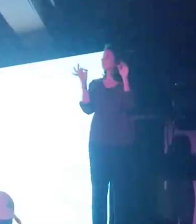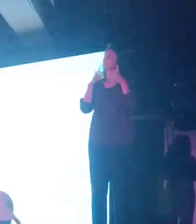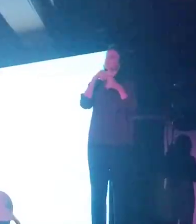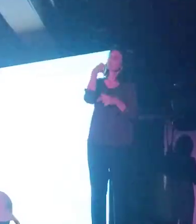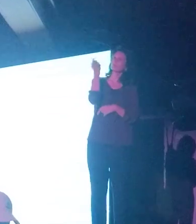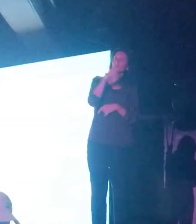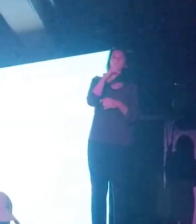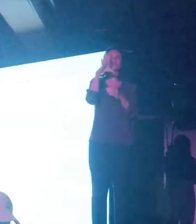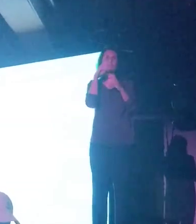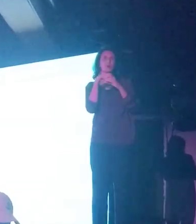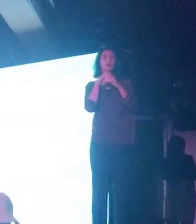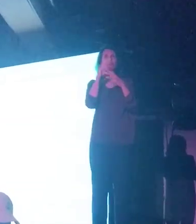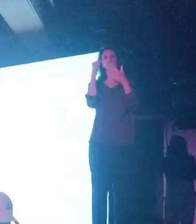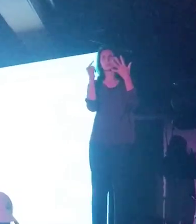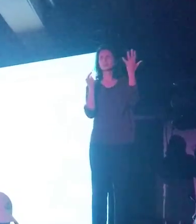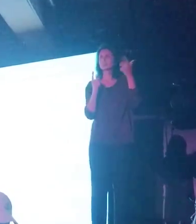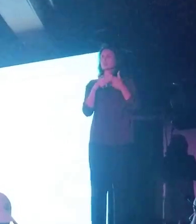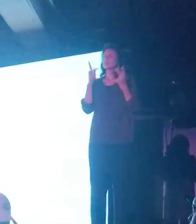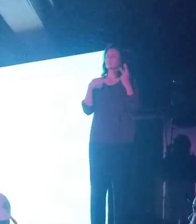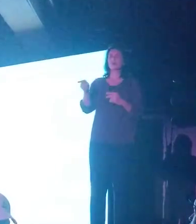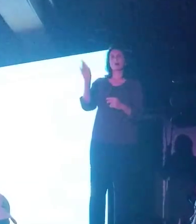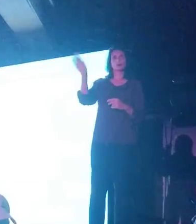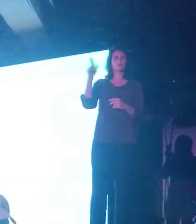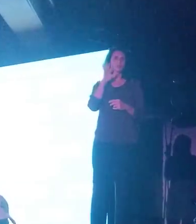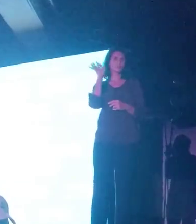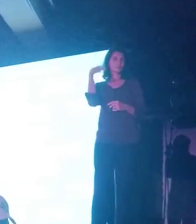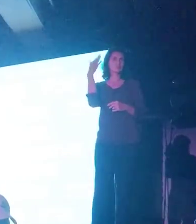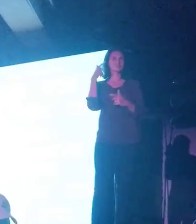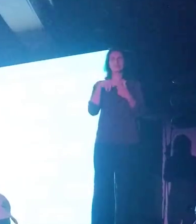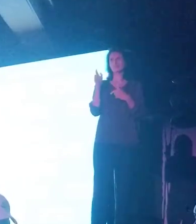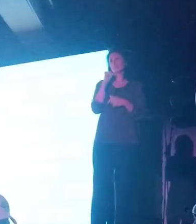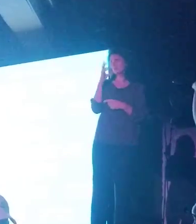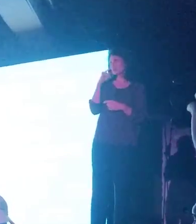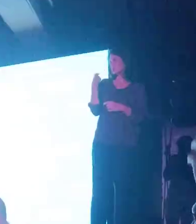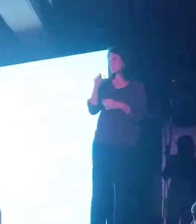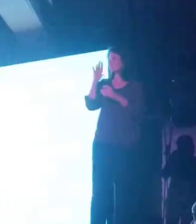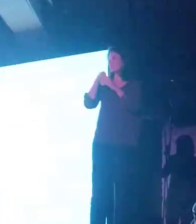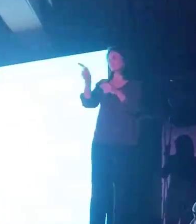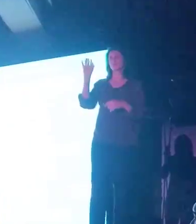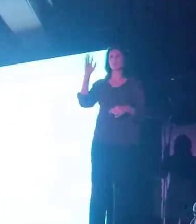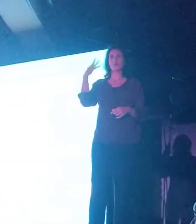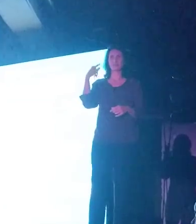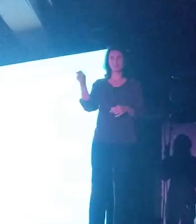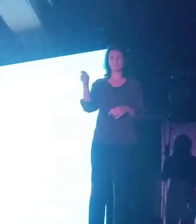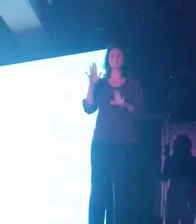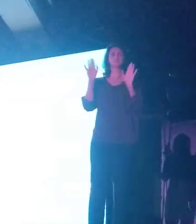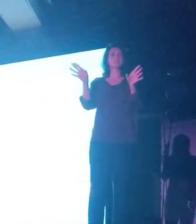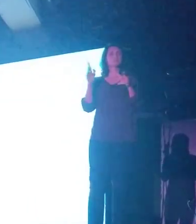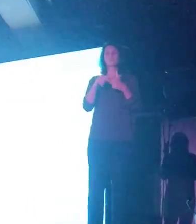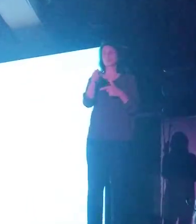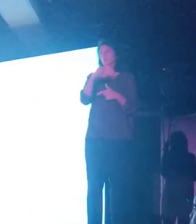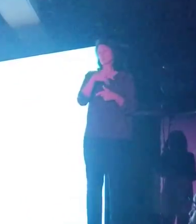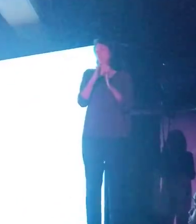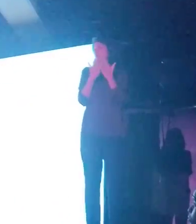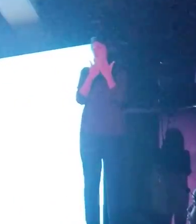of that, and people were like, oh, she's awesome, crazy. So my paperback comes out Tuesday with, you know, some more